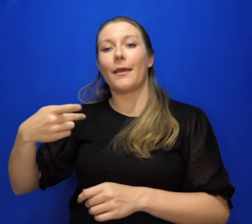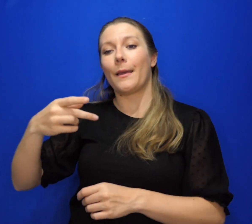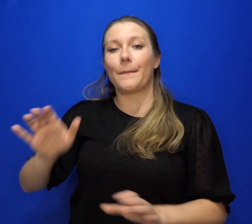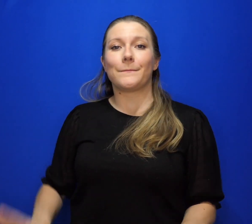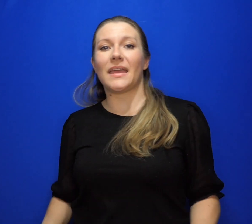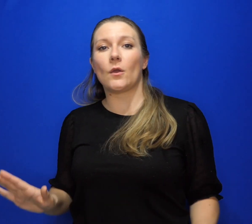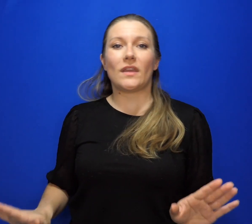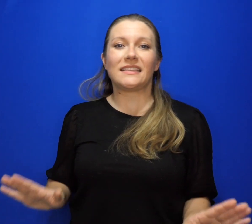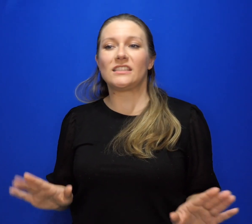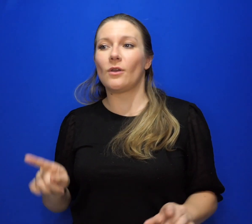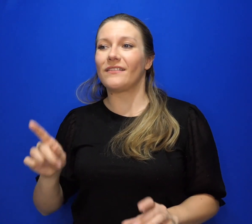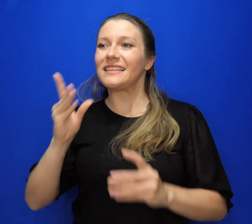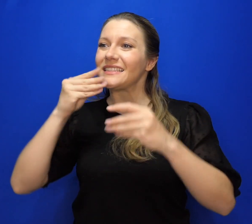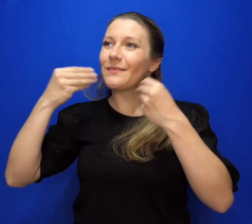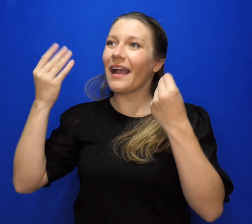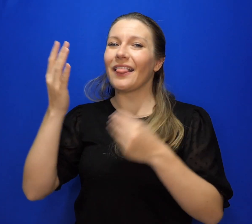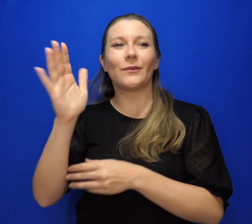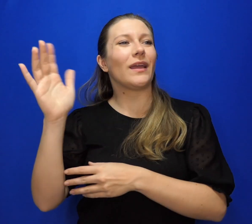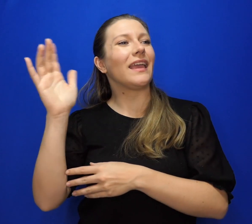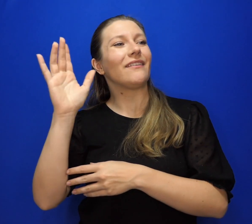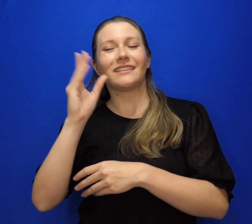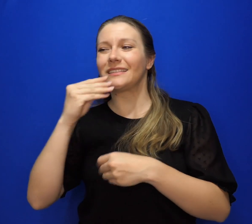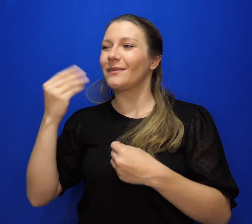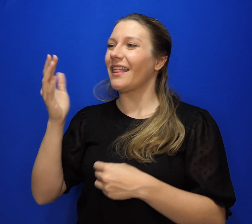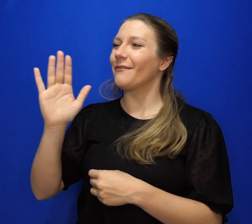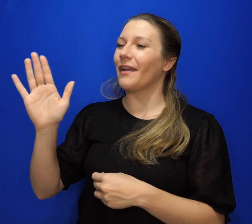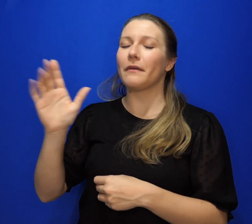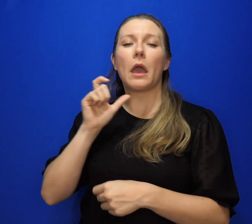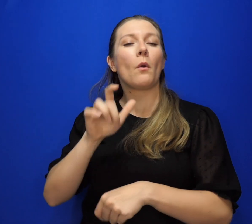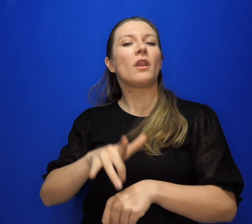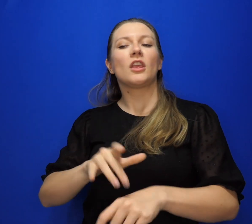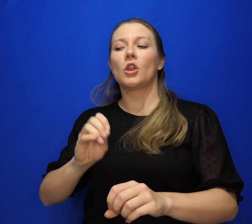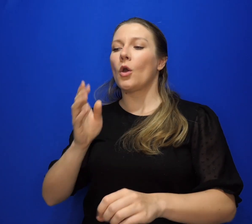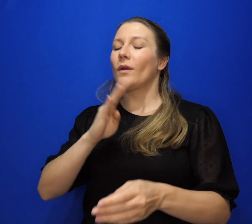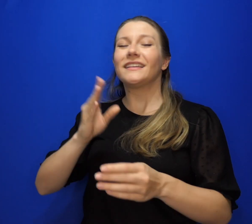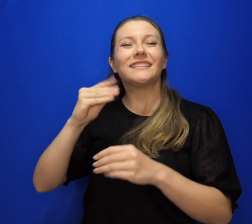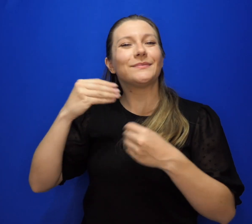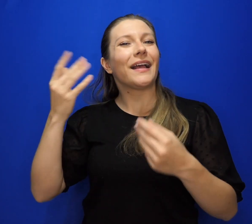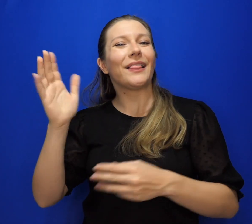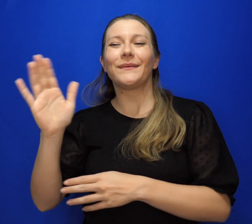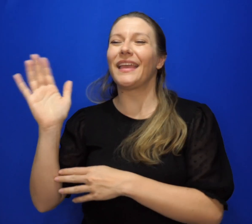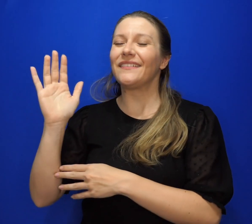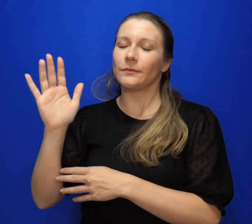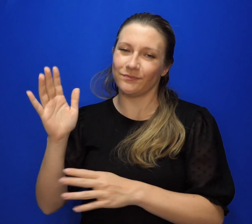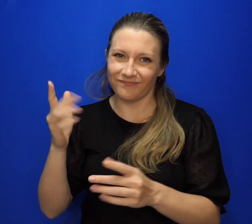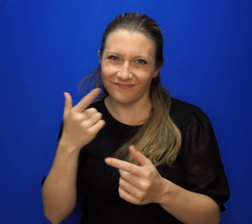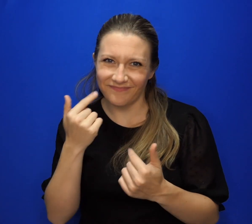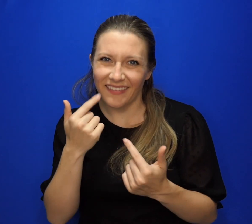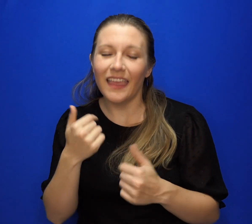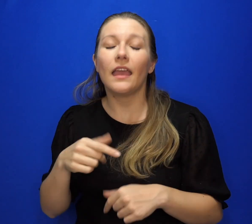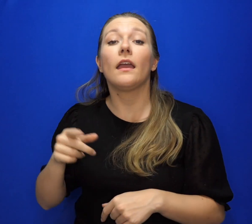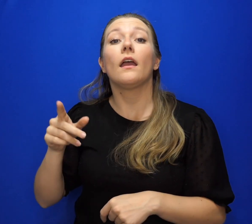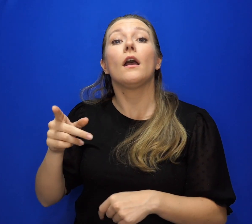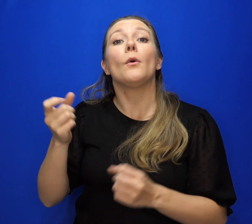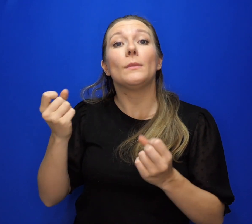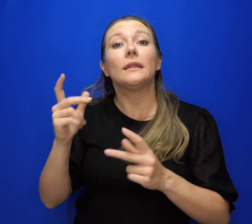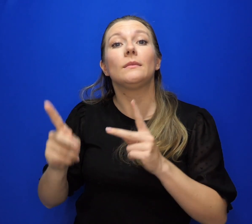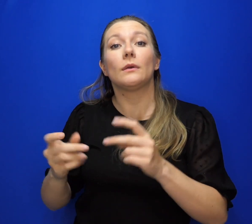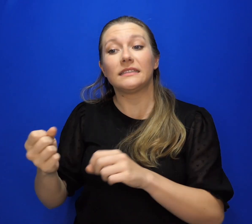wave. Yeah, I won't touch it. Don't worry. Do you have any idea how many people send me notes that say the doctor took my pump from me, changed my settings, I thanked